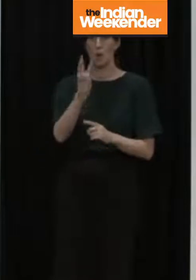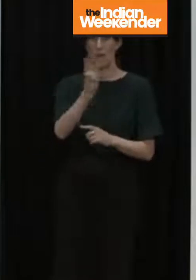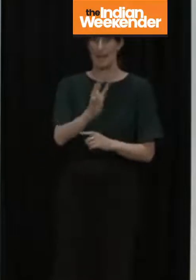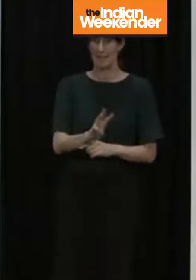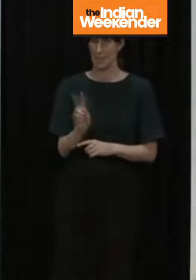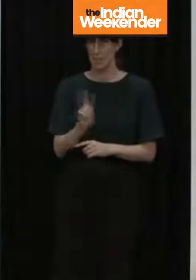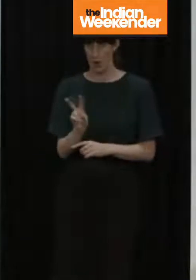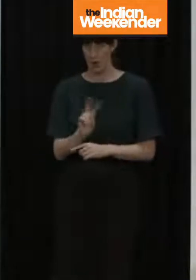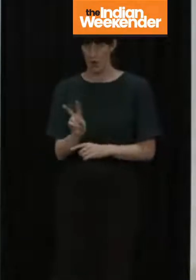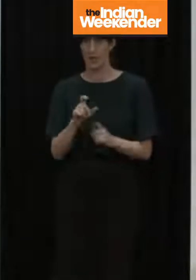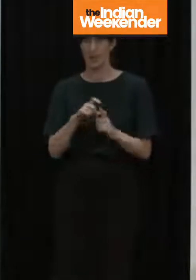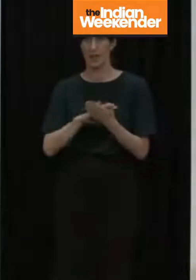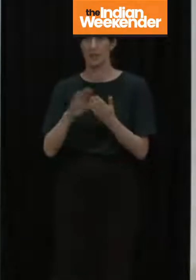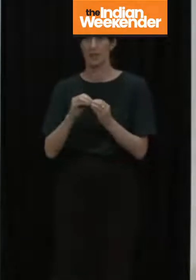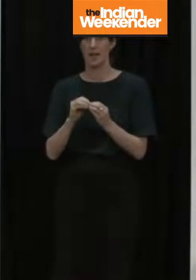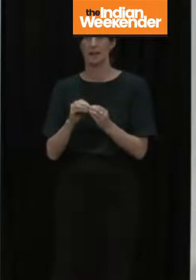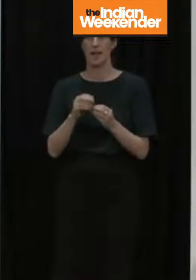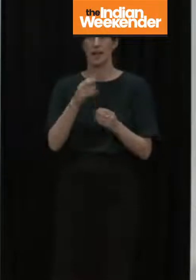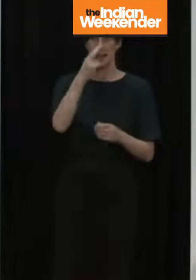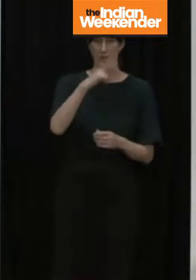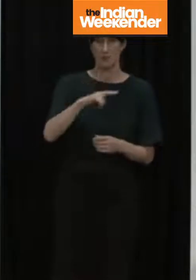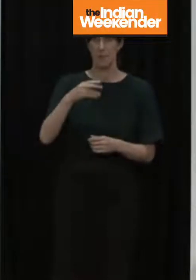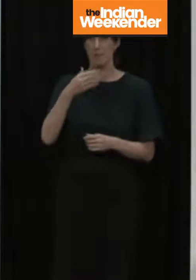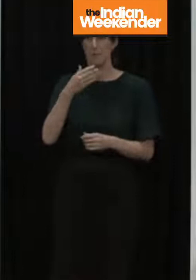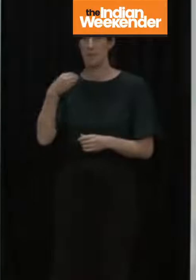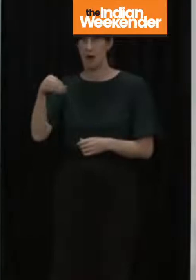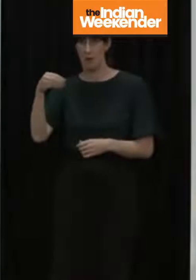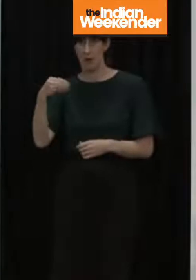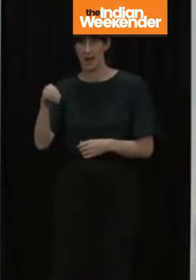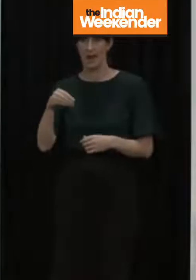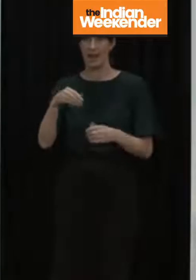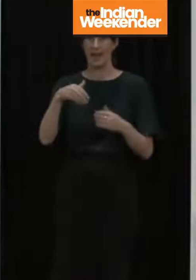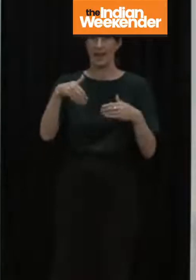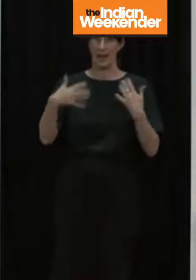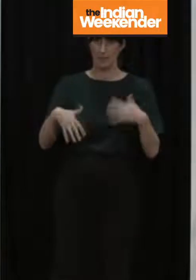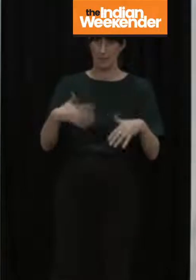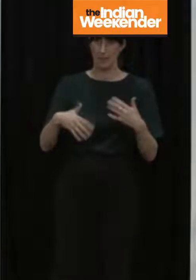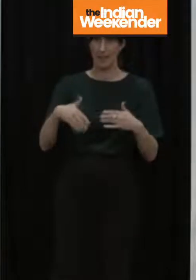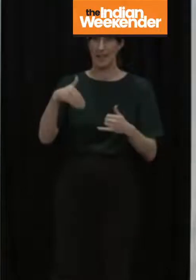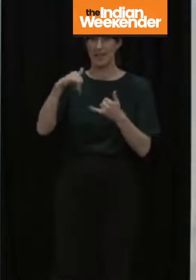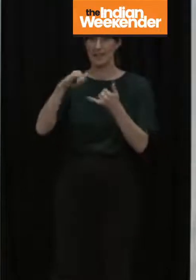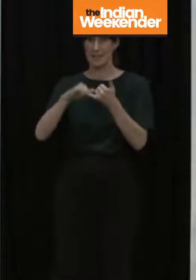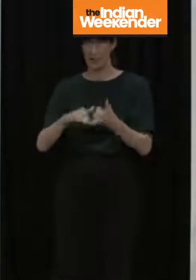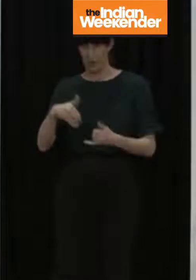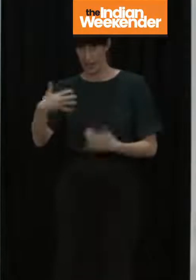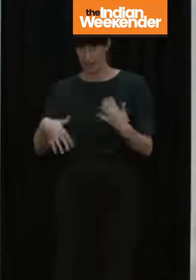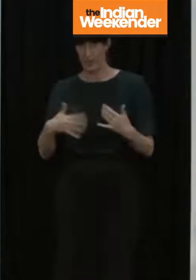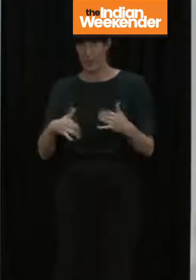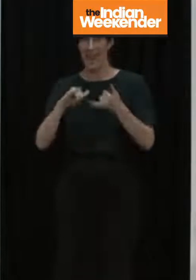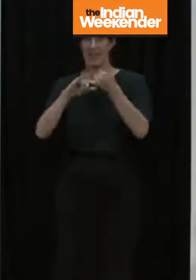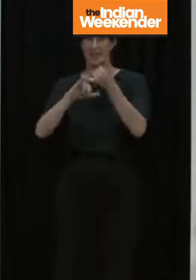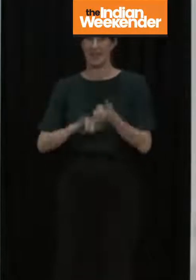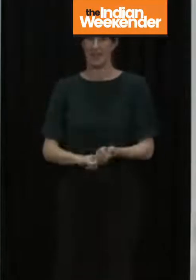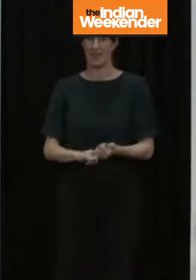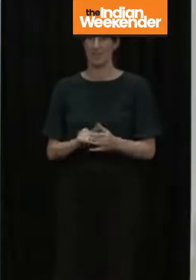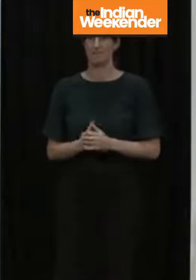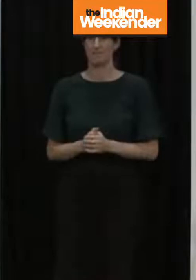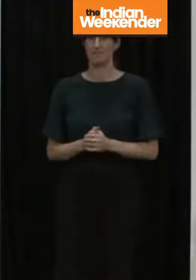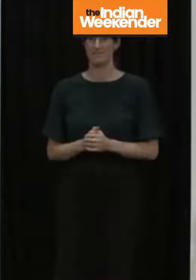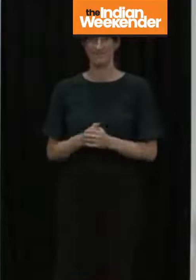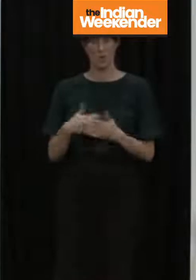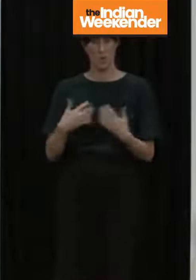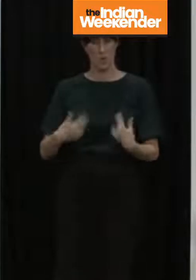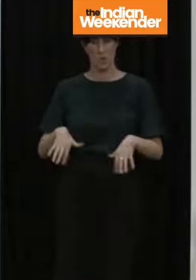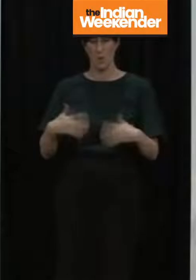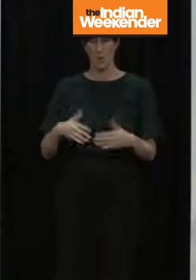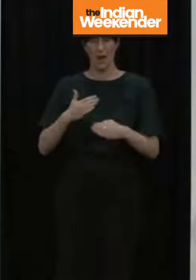the Wairarapa, Nelson Marlborough, Canterbury, South Canterbury and Southern. These are all fantastic achievements, and the hard work that's gone into